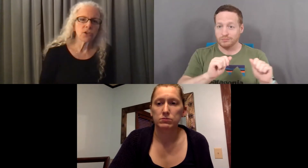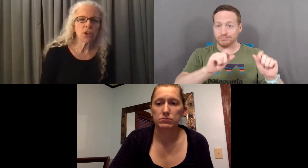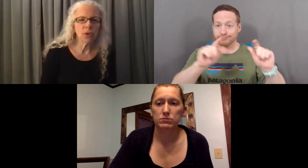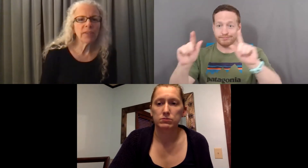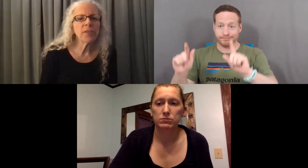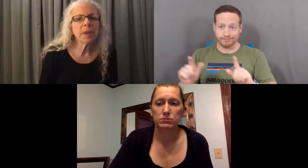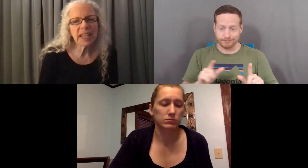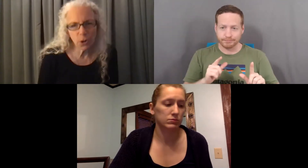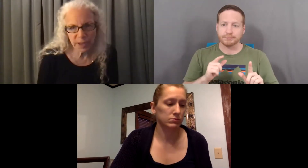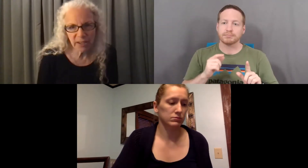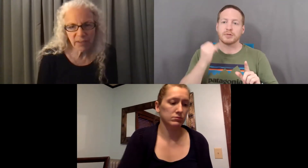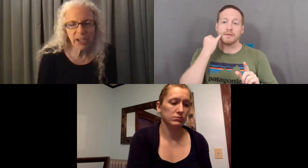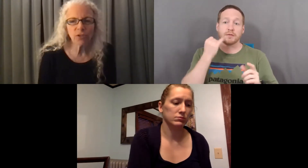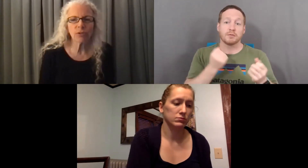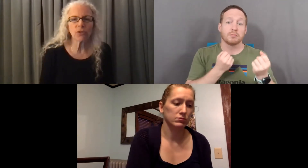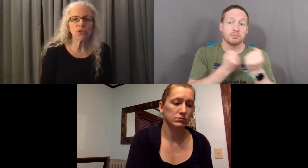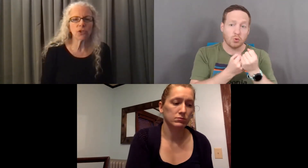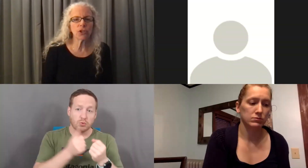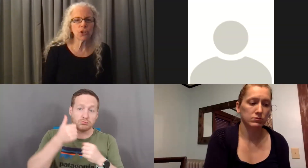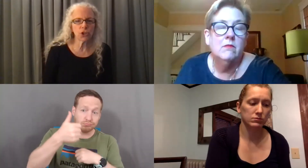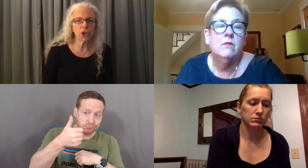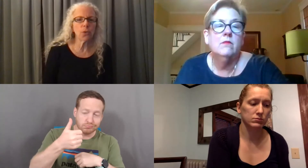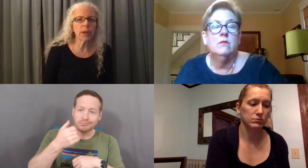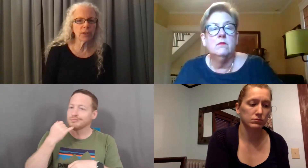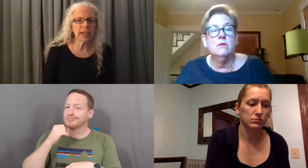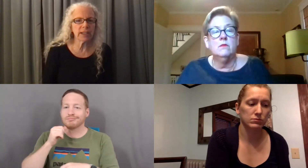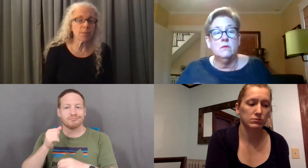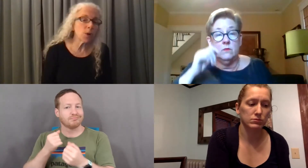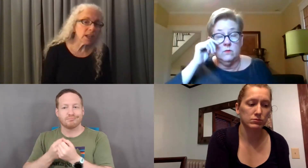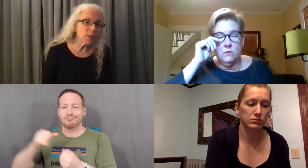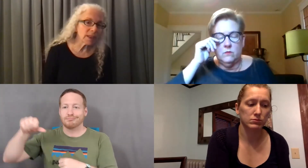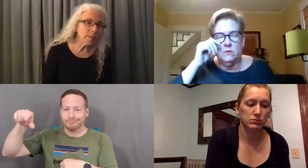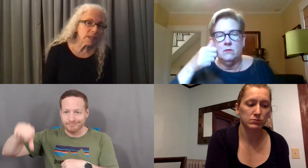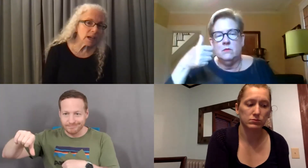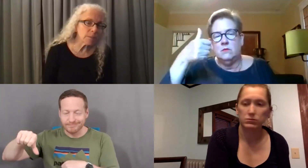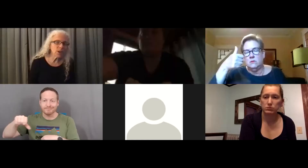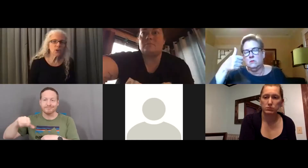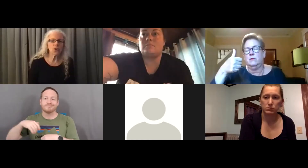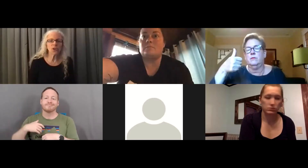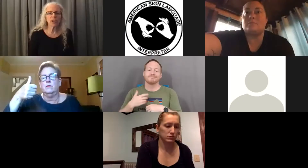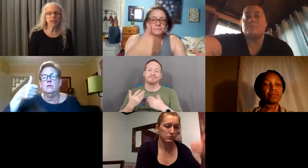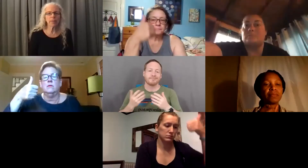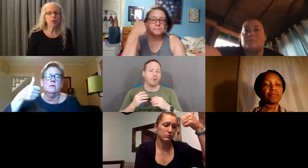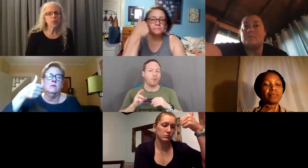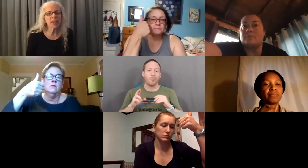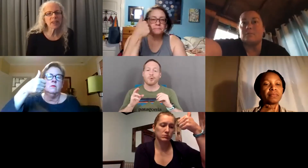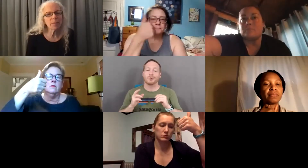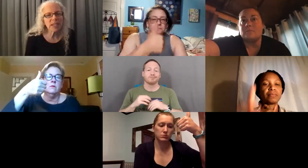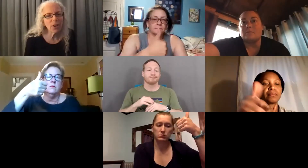So if everybody can open their video to show whether they support it with thumbs up or they oppose it with thumbs down, or if